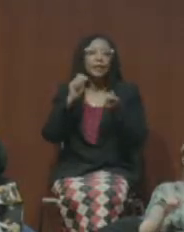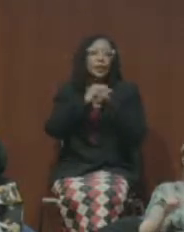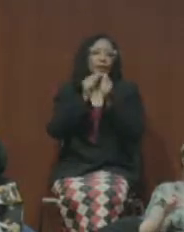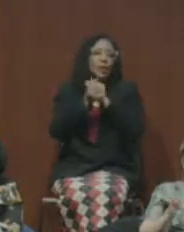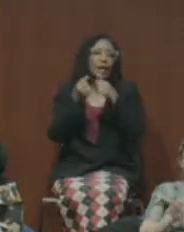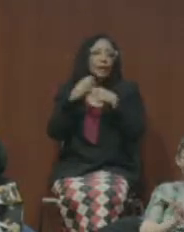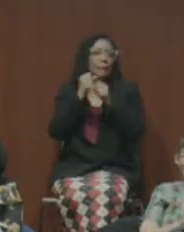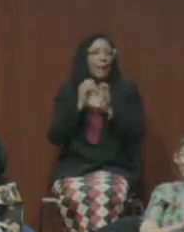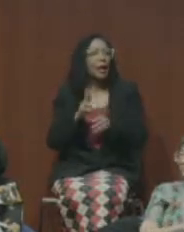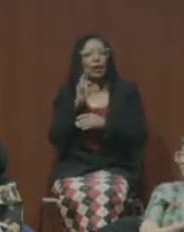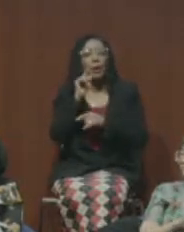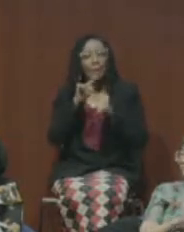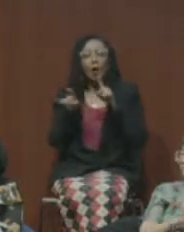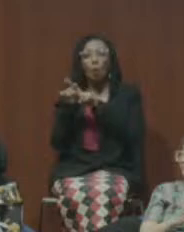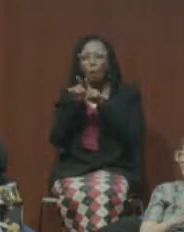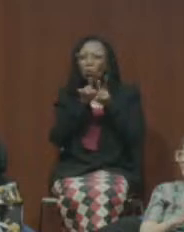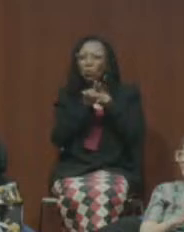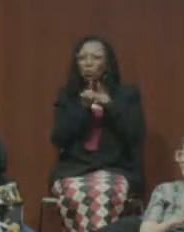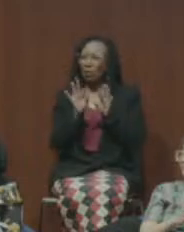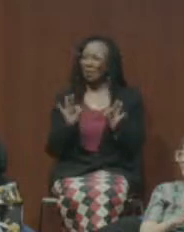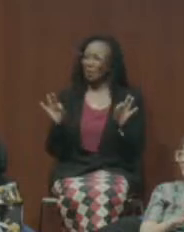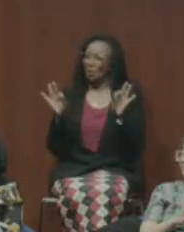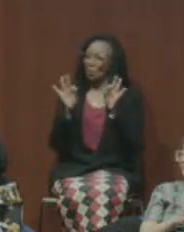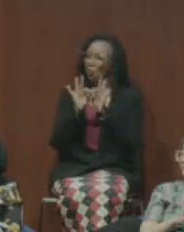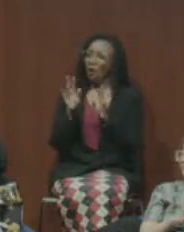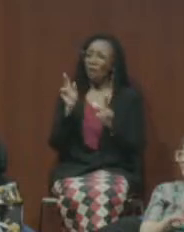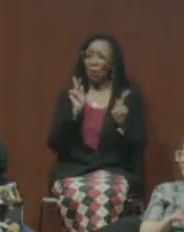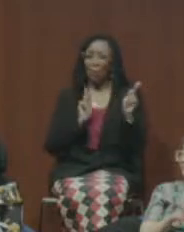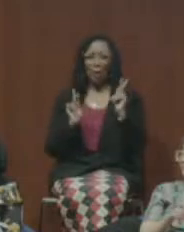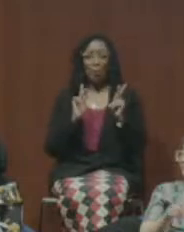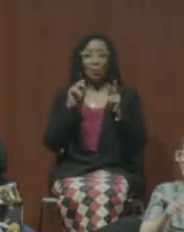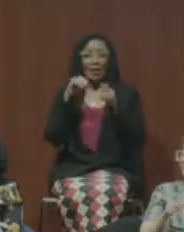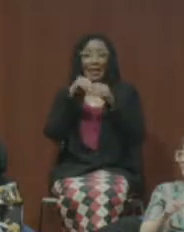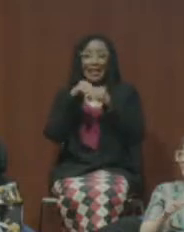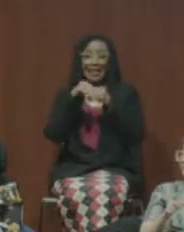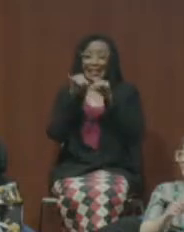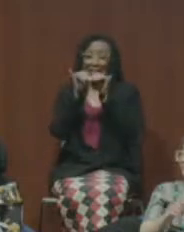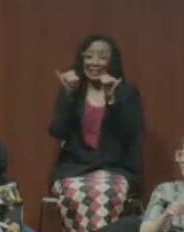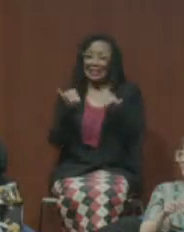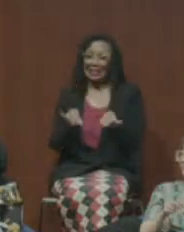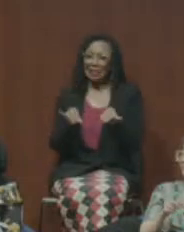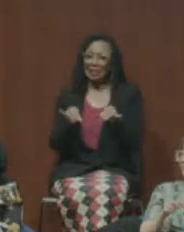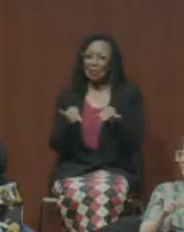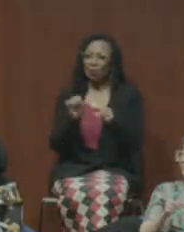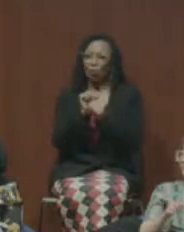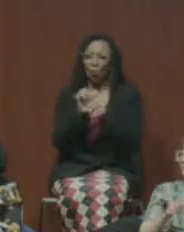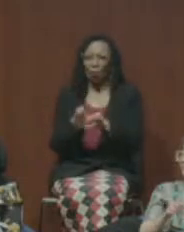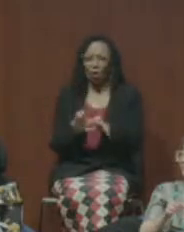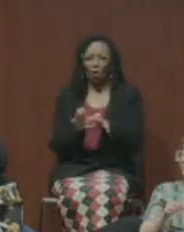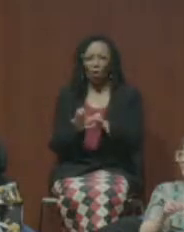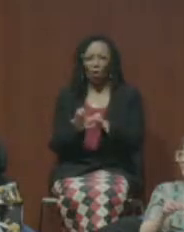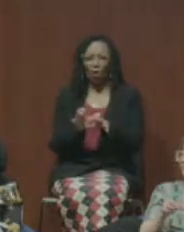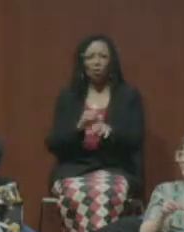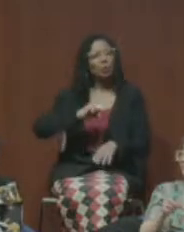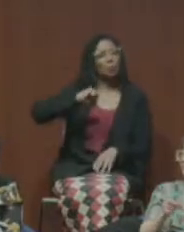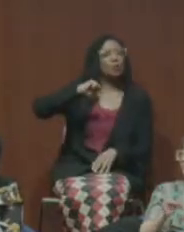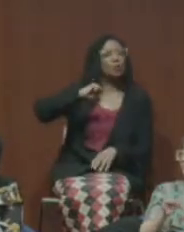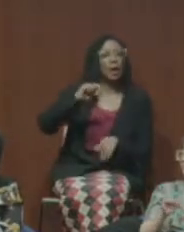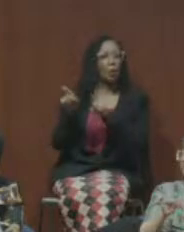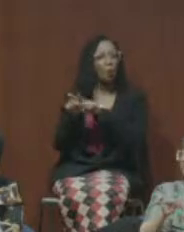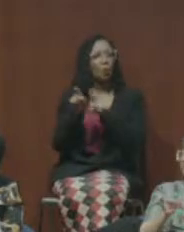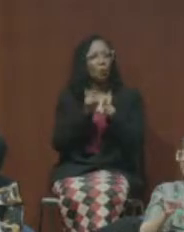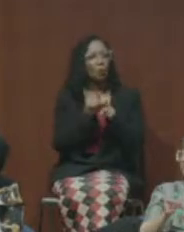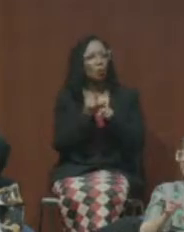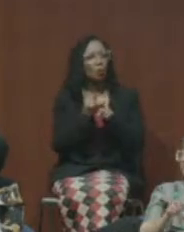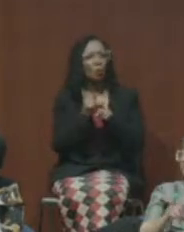makers. It is incumbent upon those who work within system dynamics to also push back,